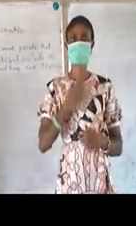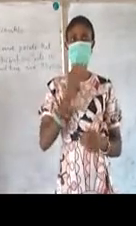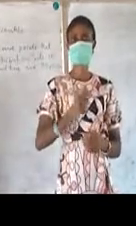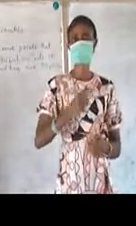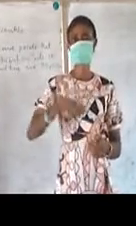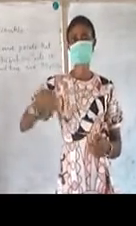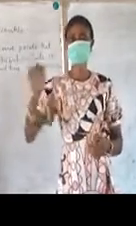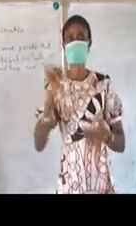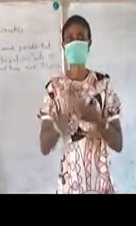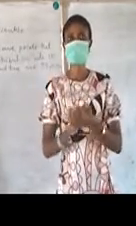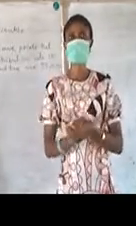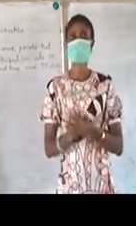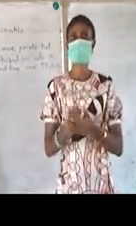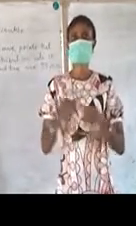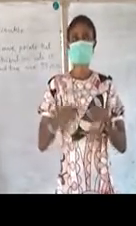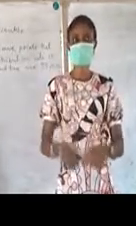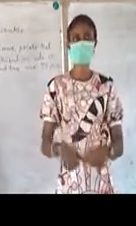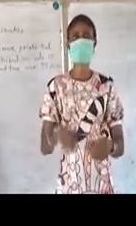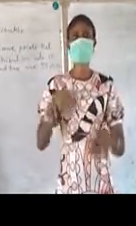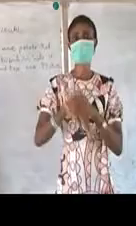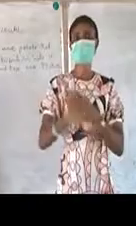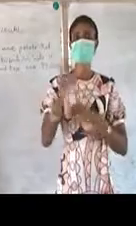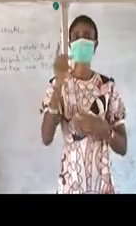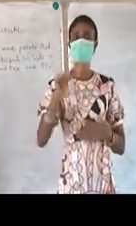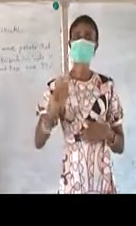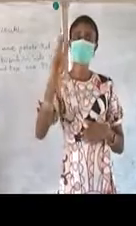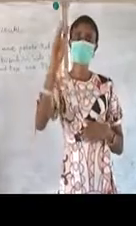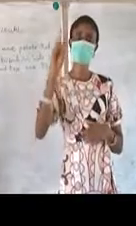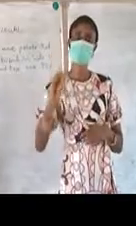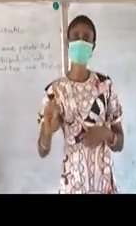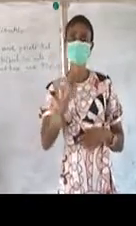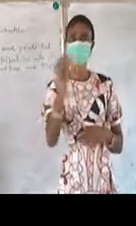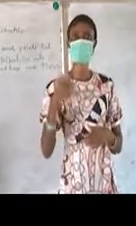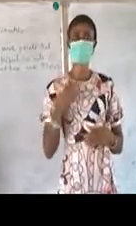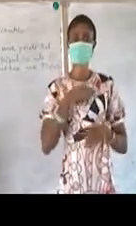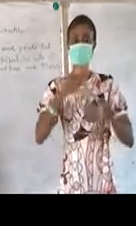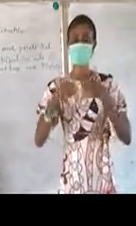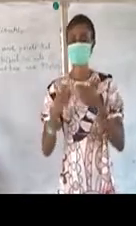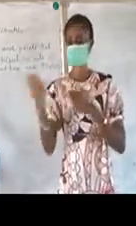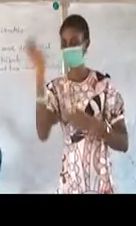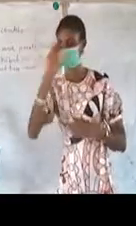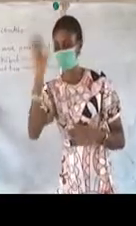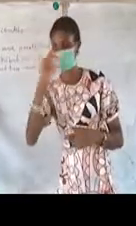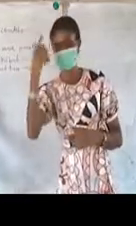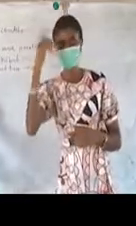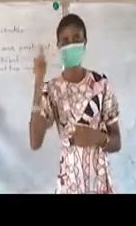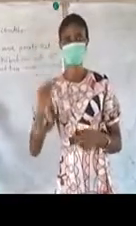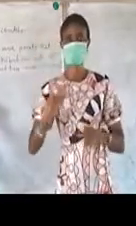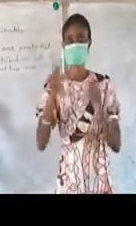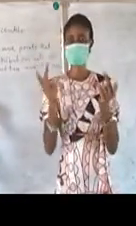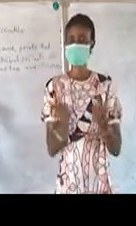that occupies the 60th percentile. We are going to find the position, 60th percentile.